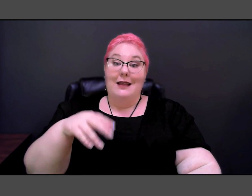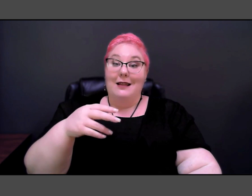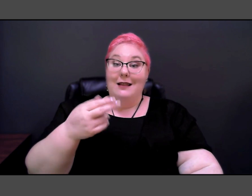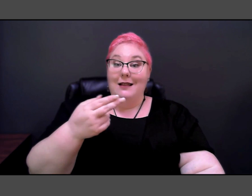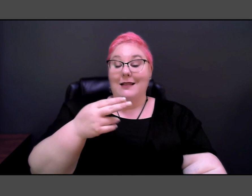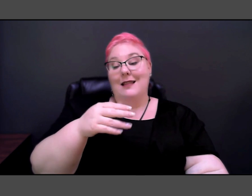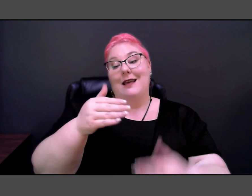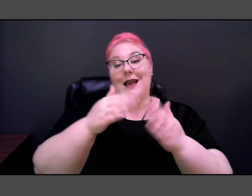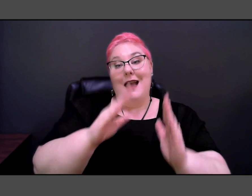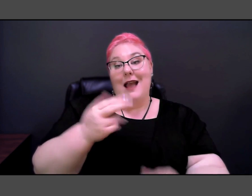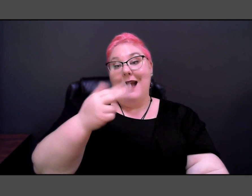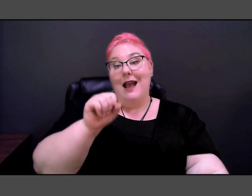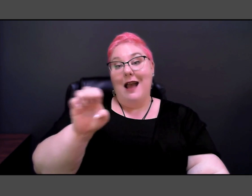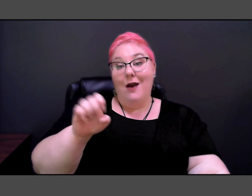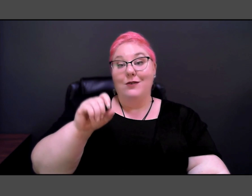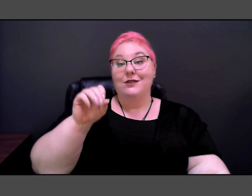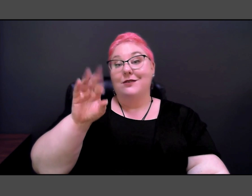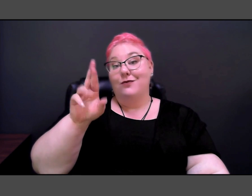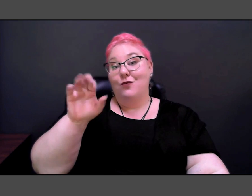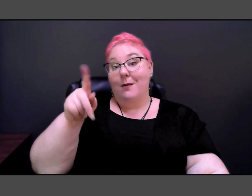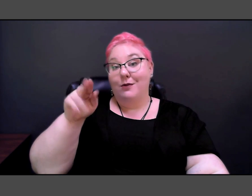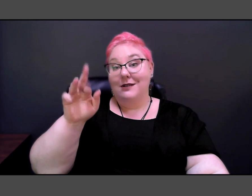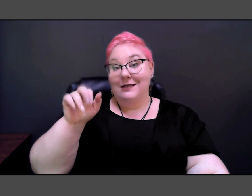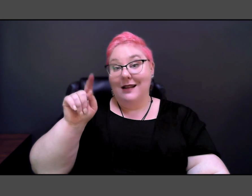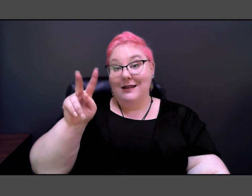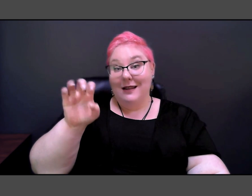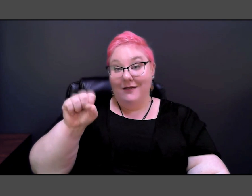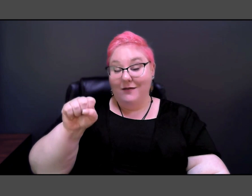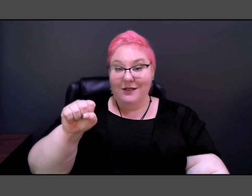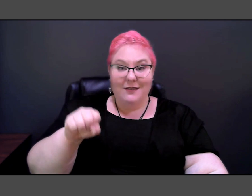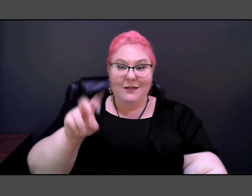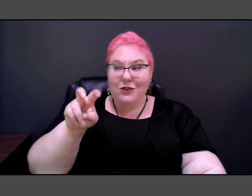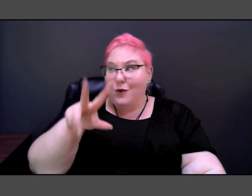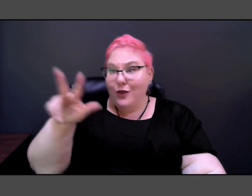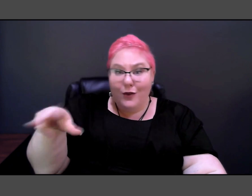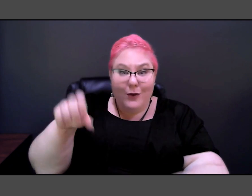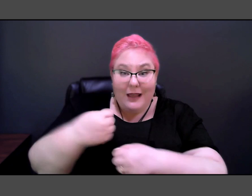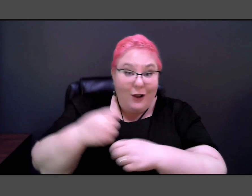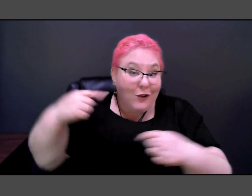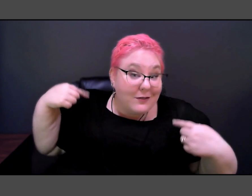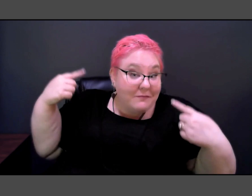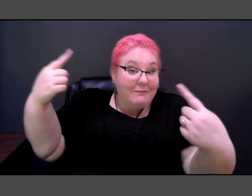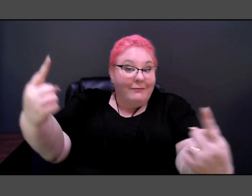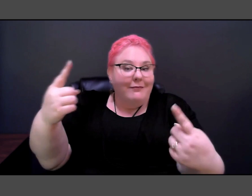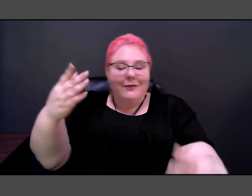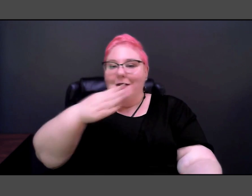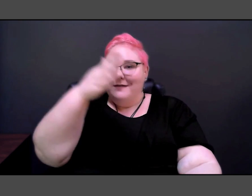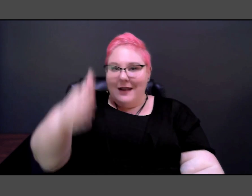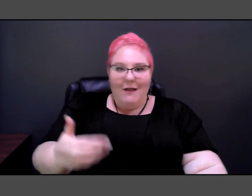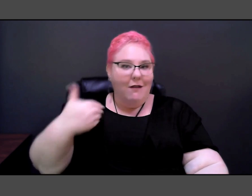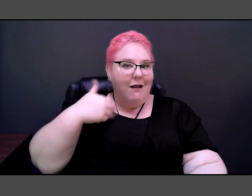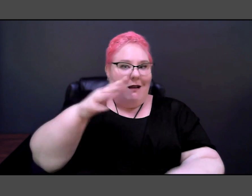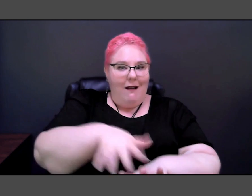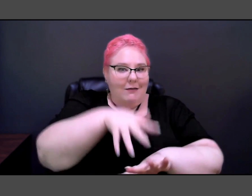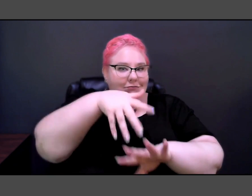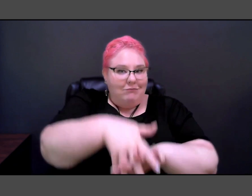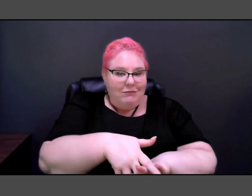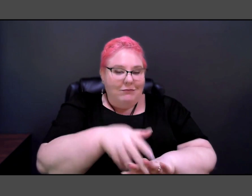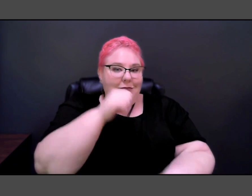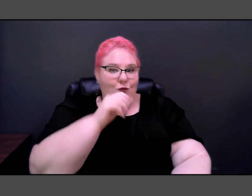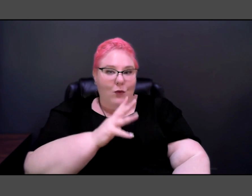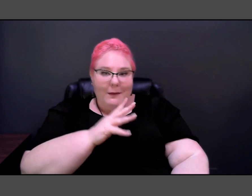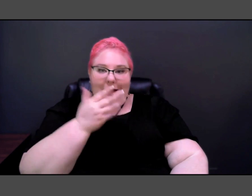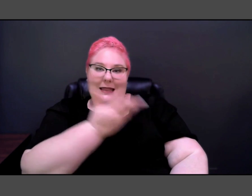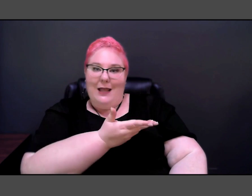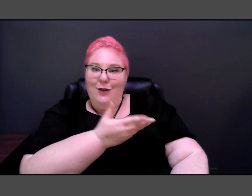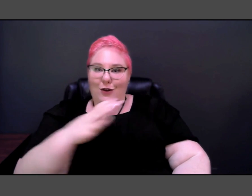was like 233 years. We had not had a Native American woman in Congress. And so if